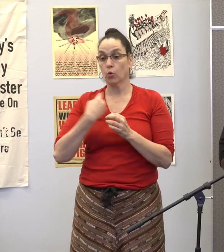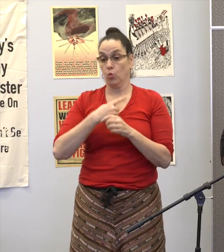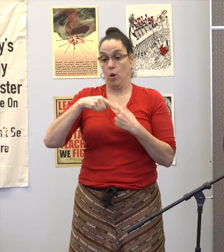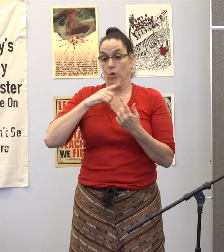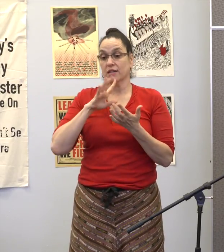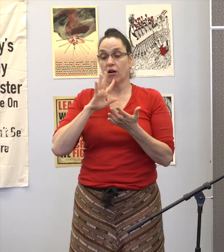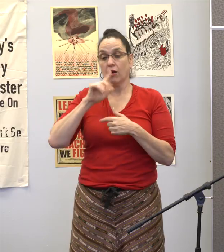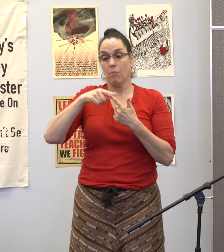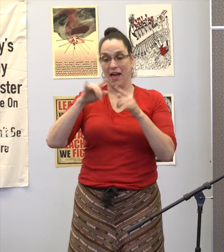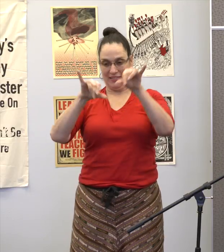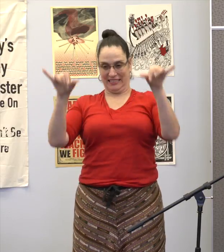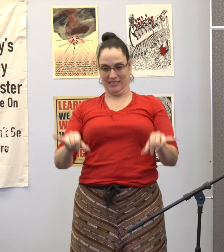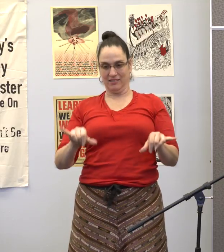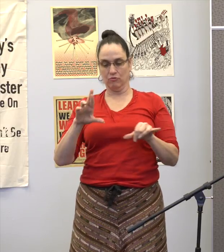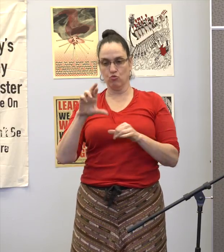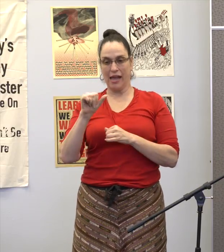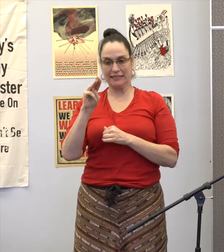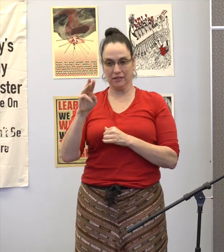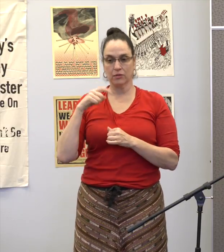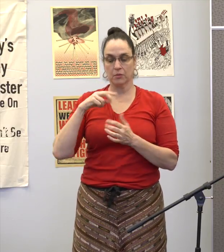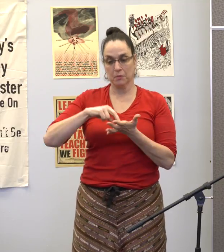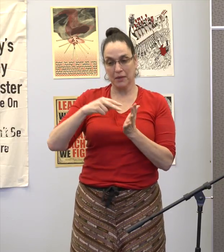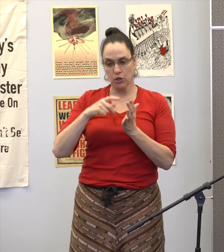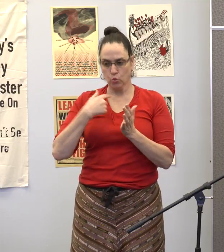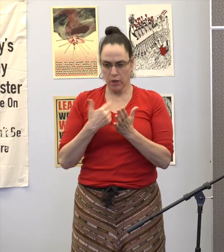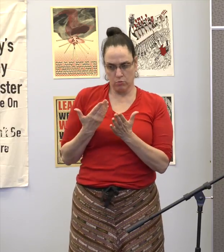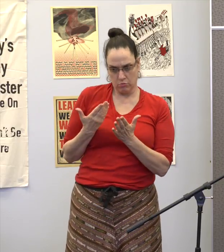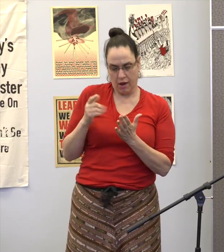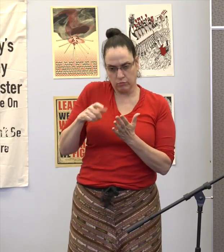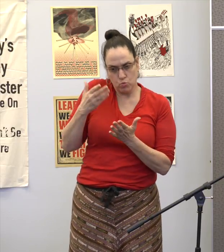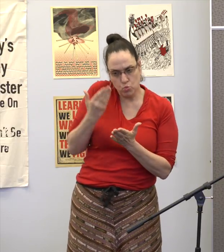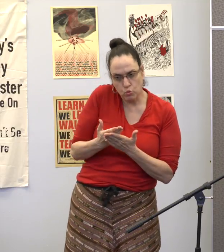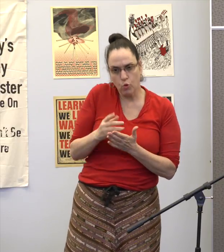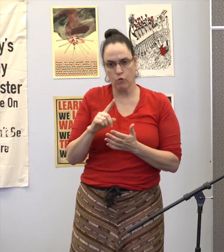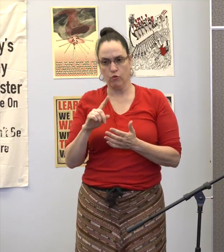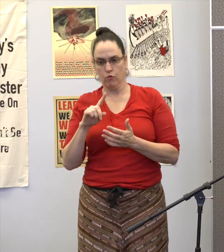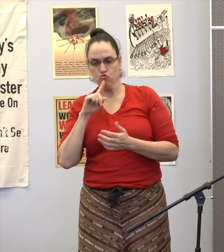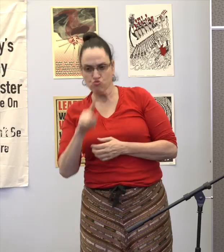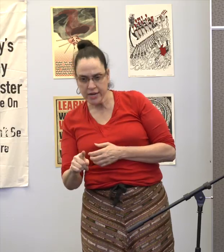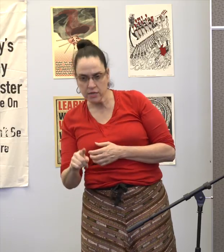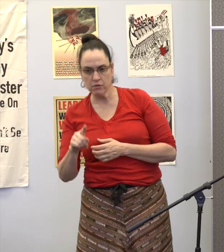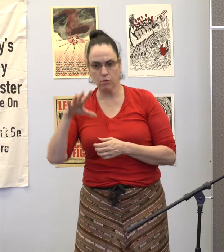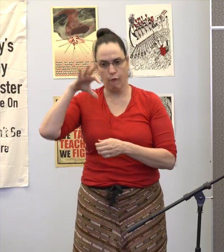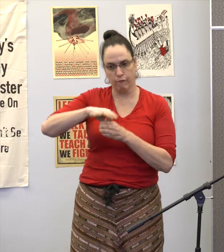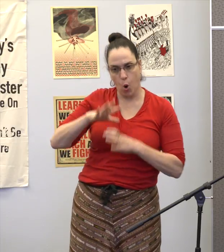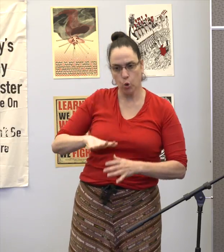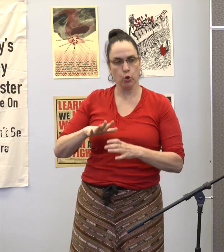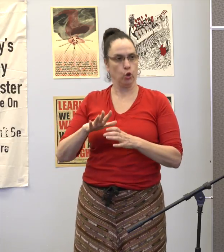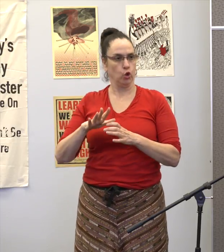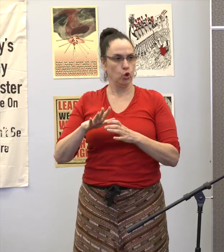we are talking about proven, palpable, real voter suppression and